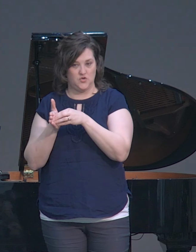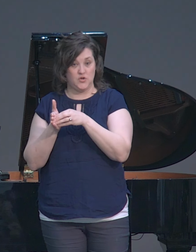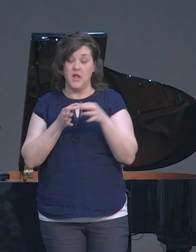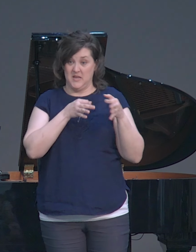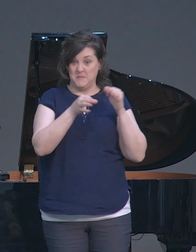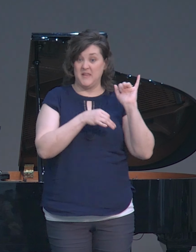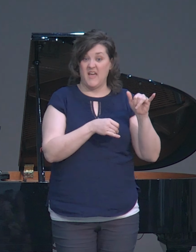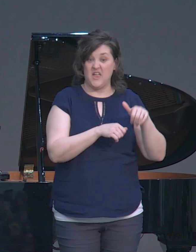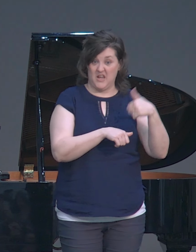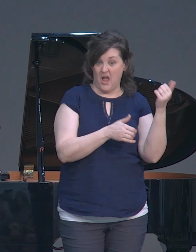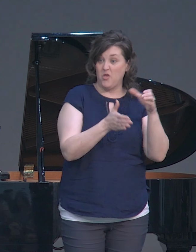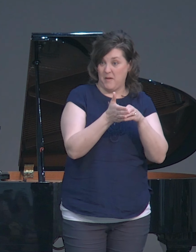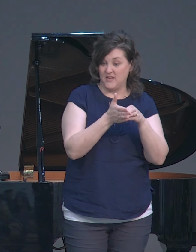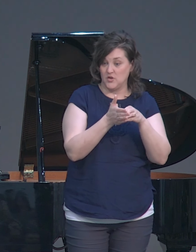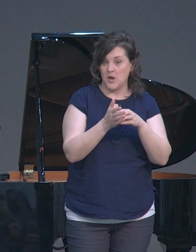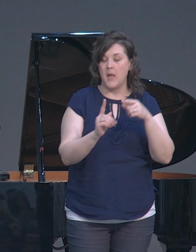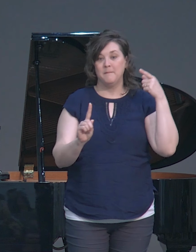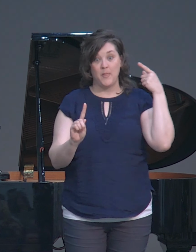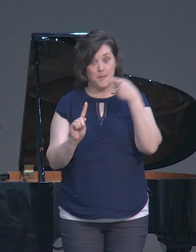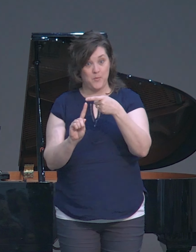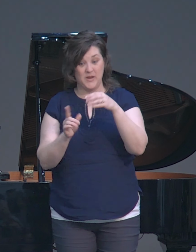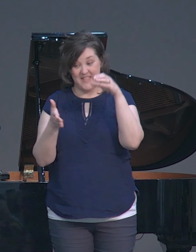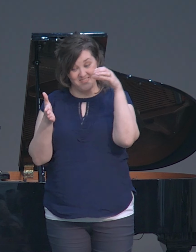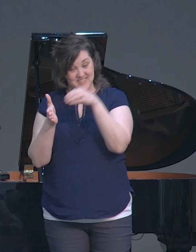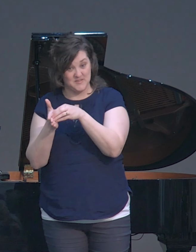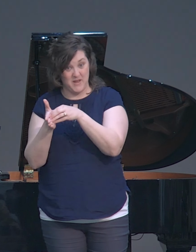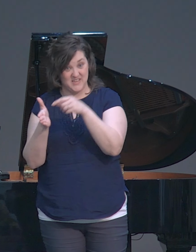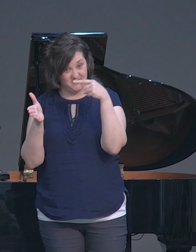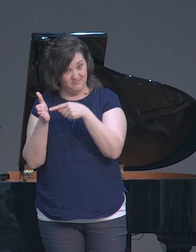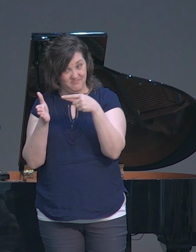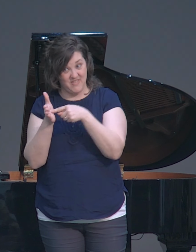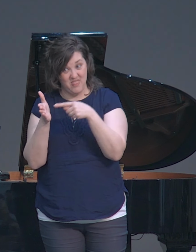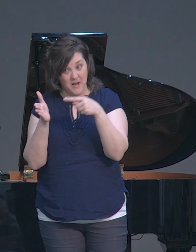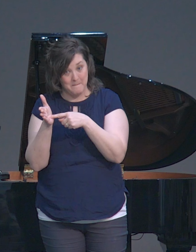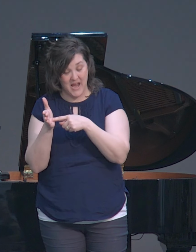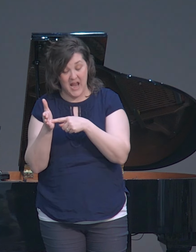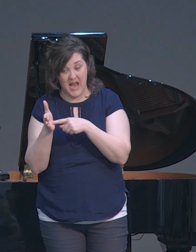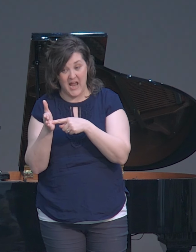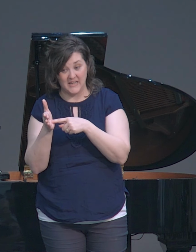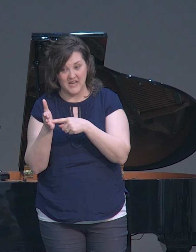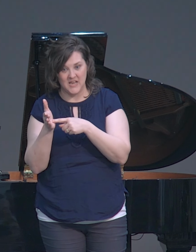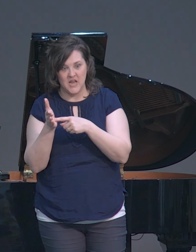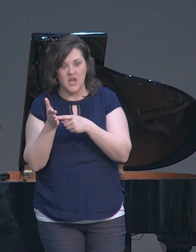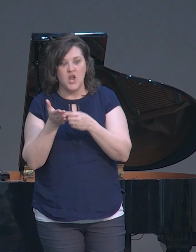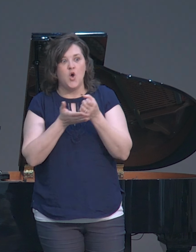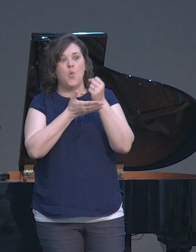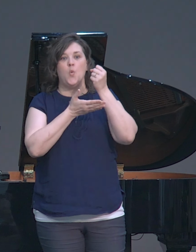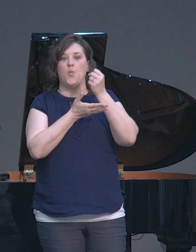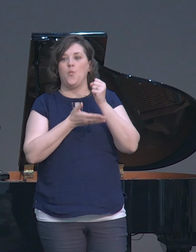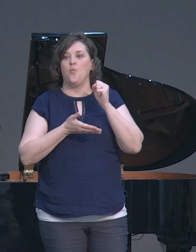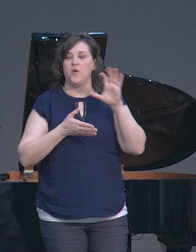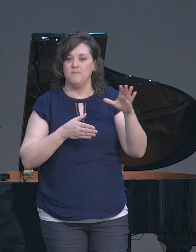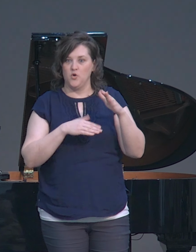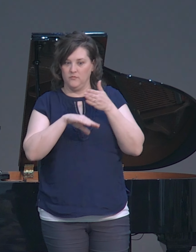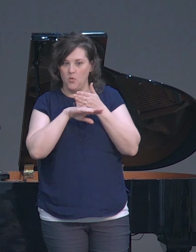The point of this passage, the command that's in this passage, is to remove the massive timber from your